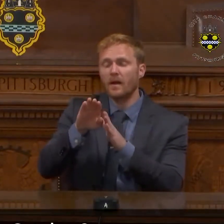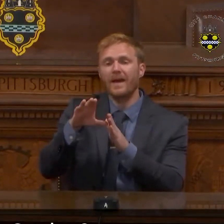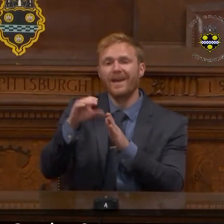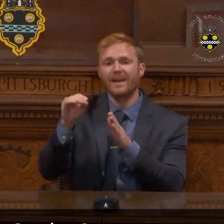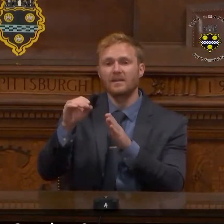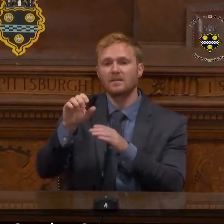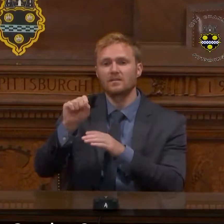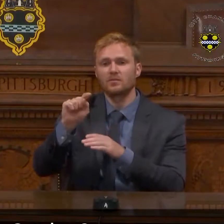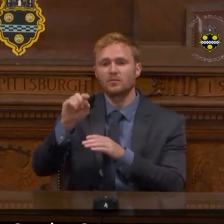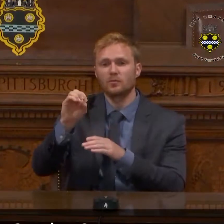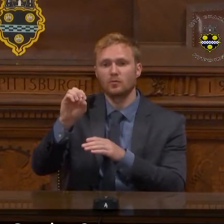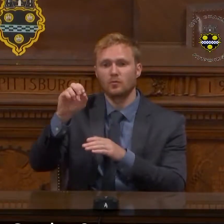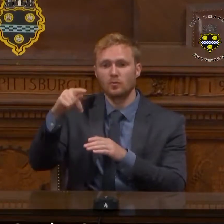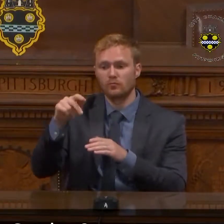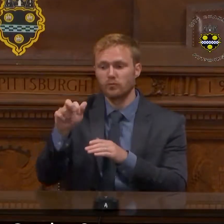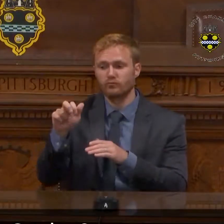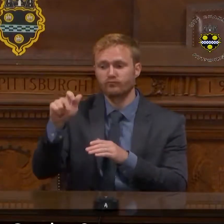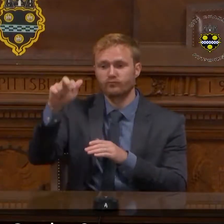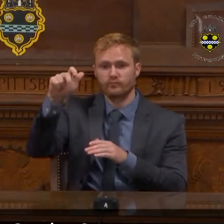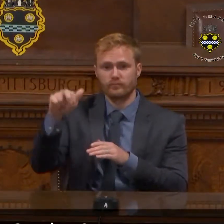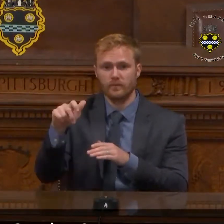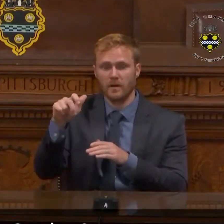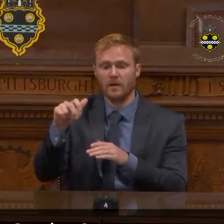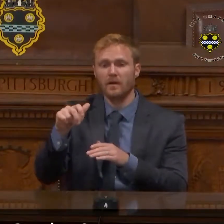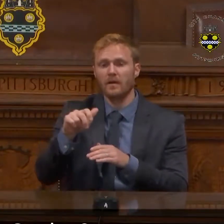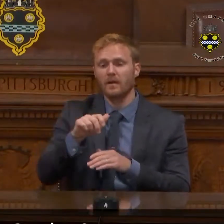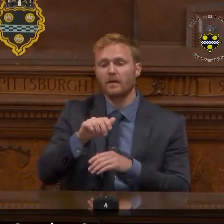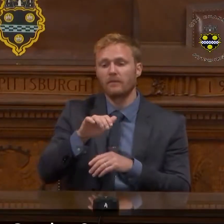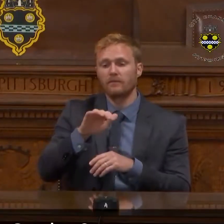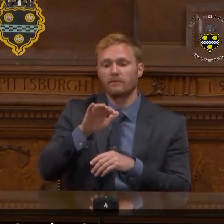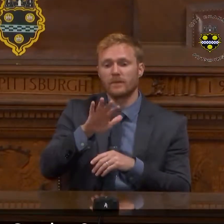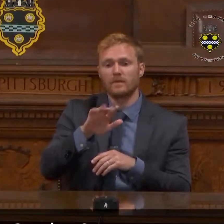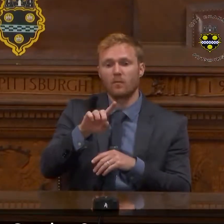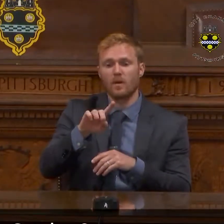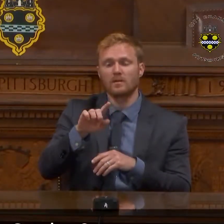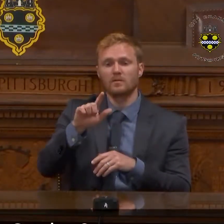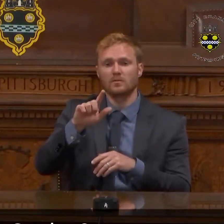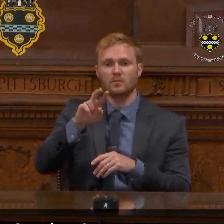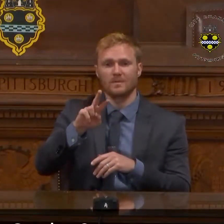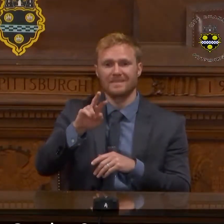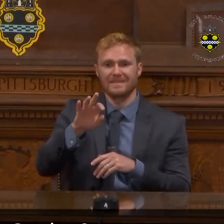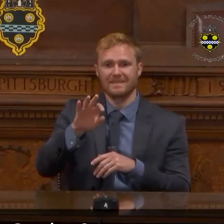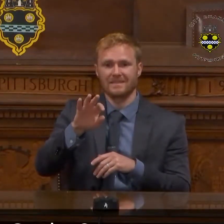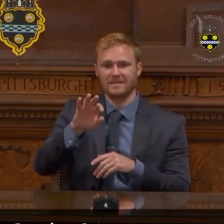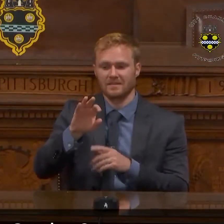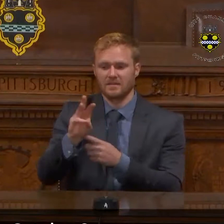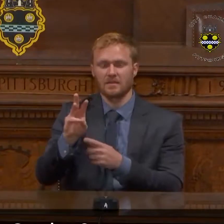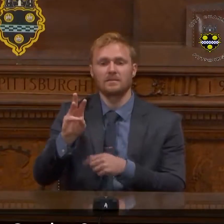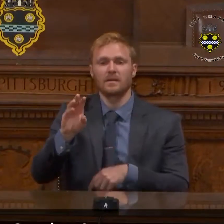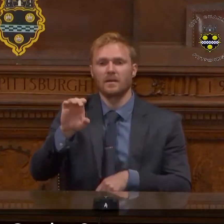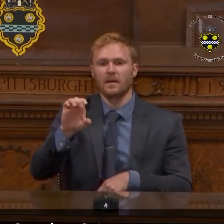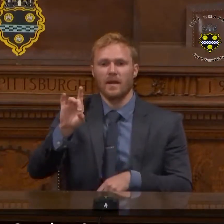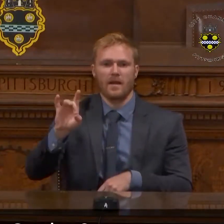and 5230 Penn Avenue in the 8th Ward, 9th Council District.